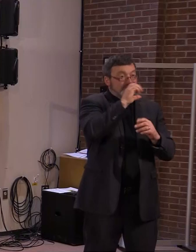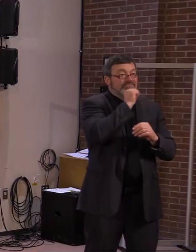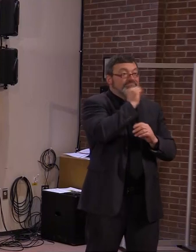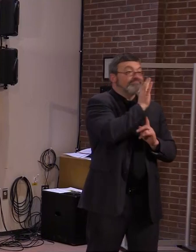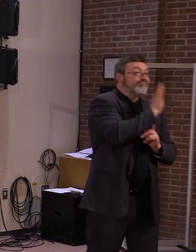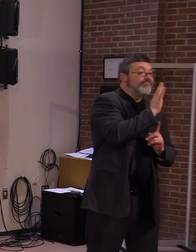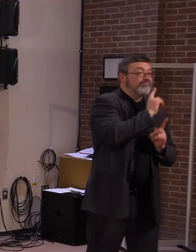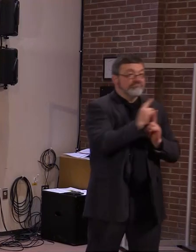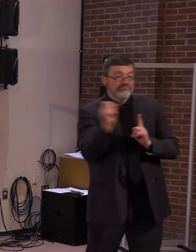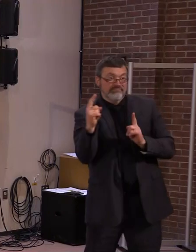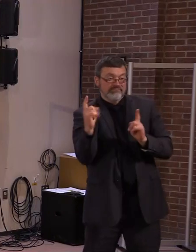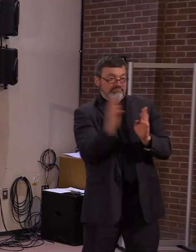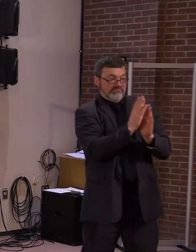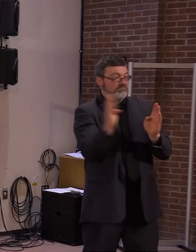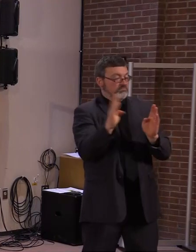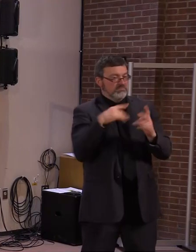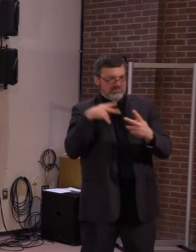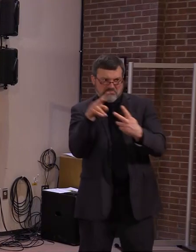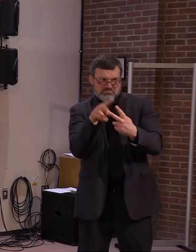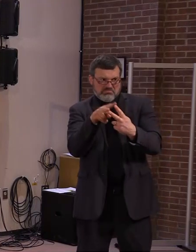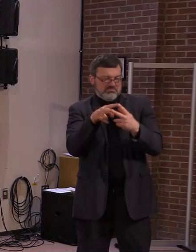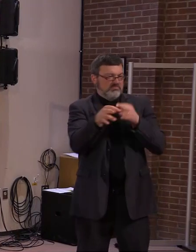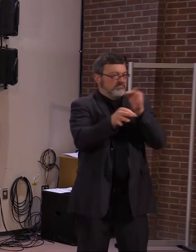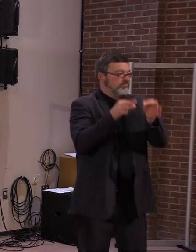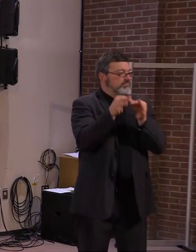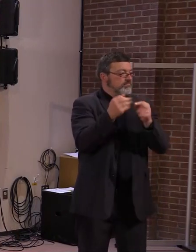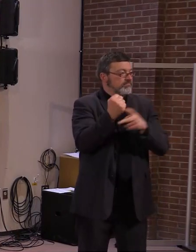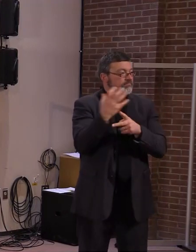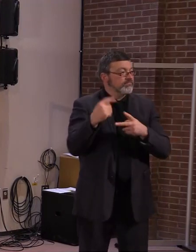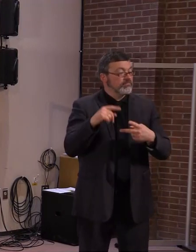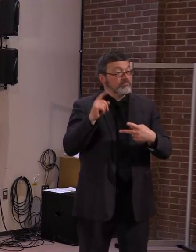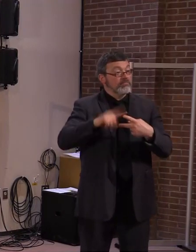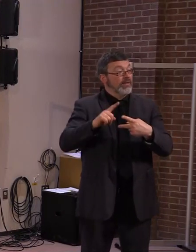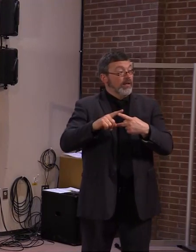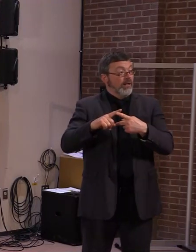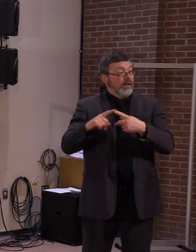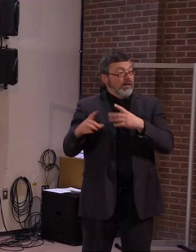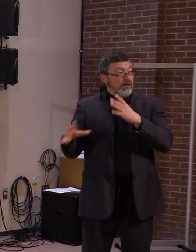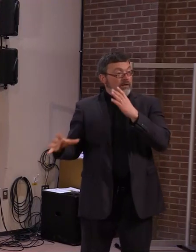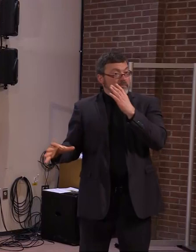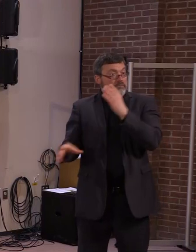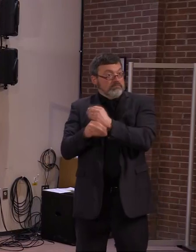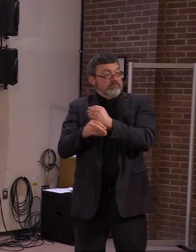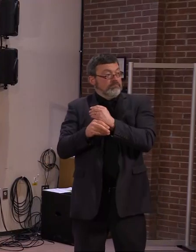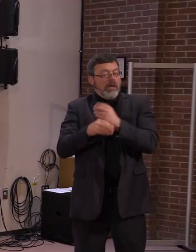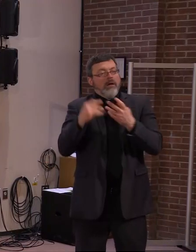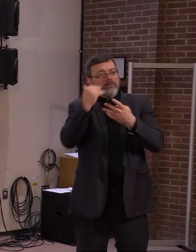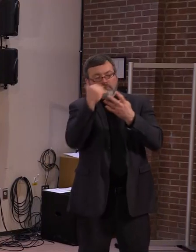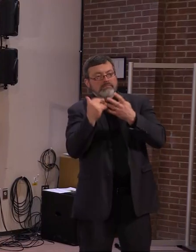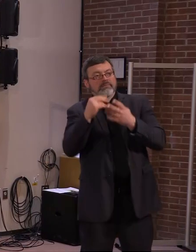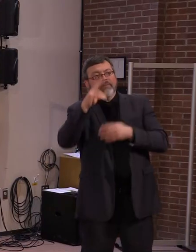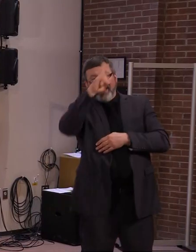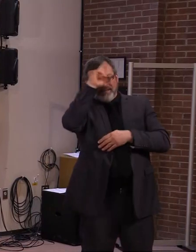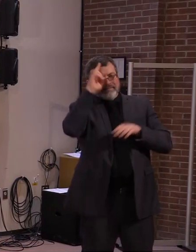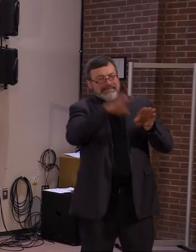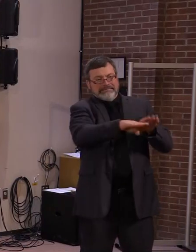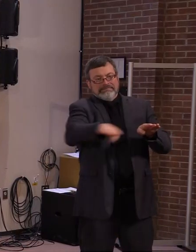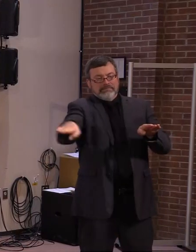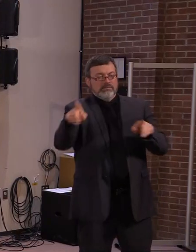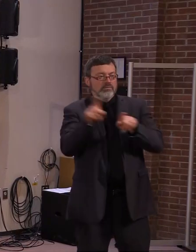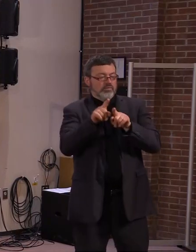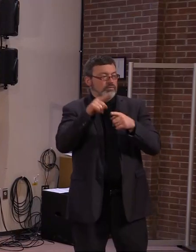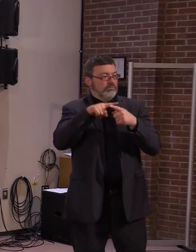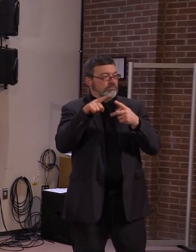11. Then I'll provide an update on hospital capacity. Finally, I'll provide the latest on how our COVID